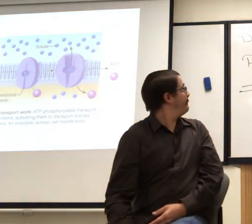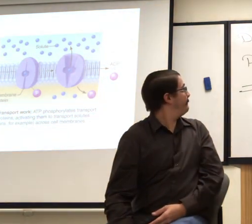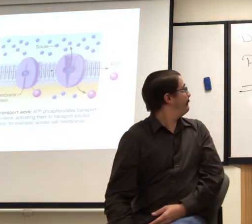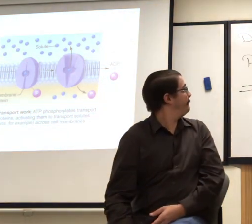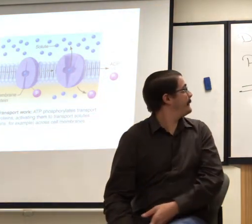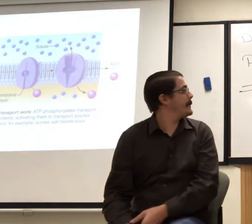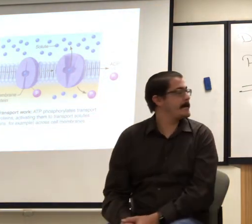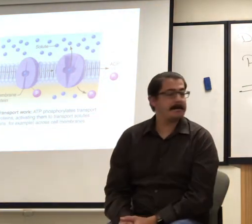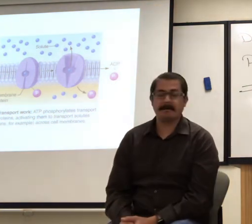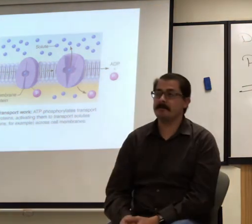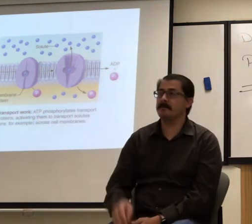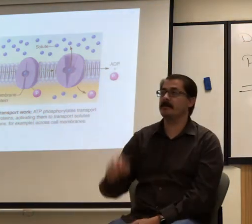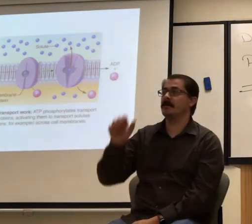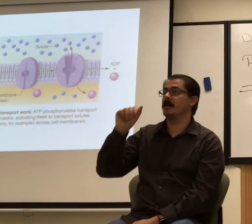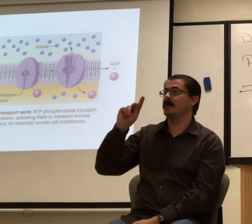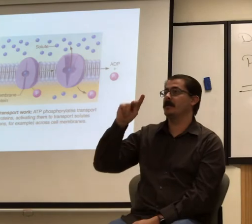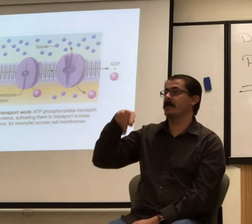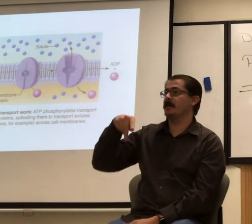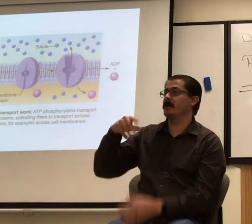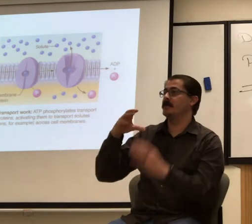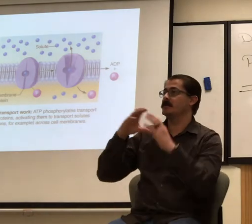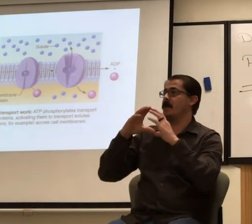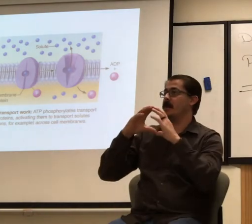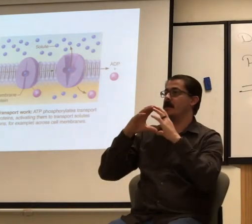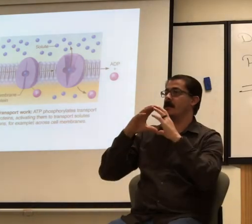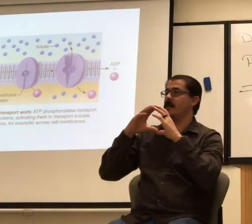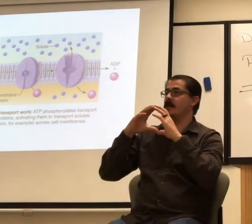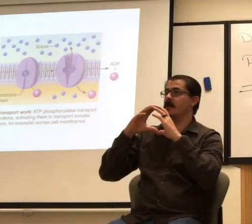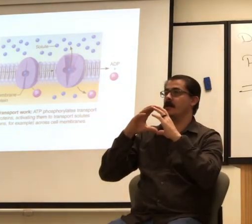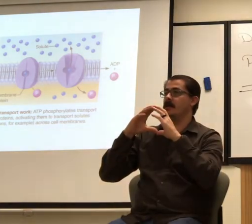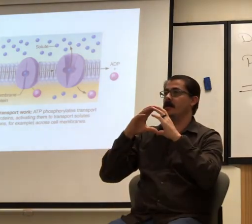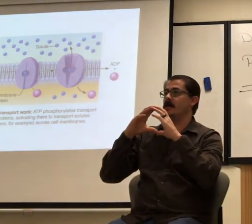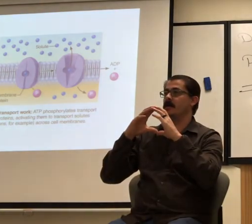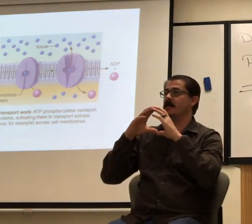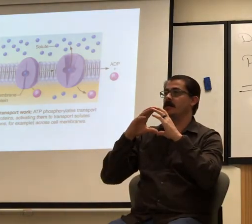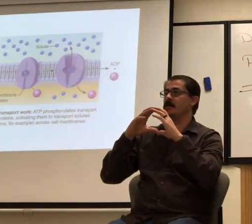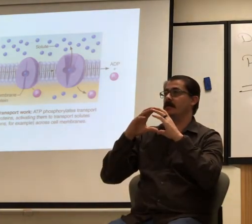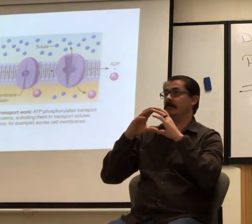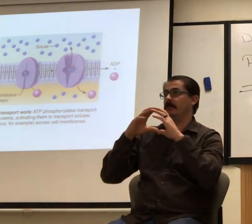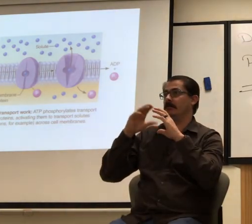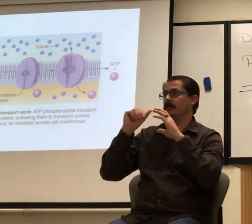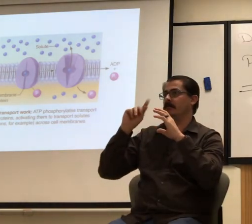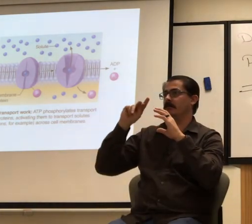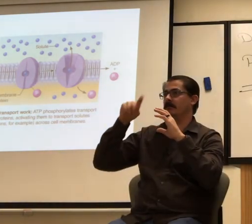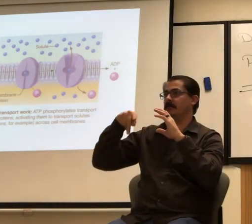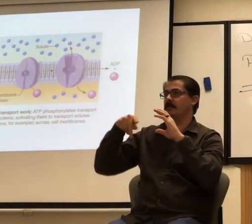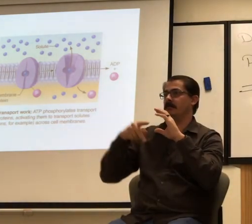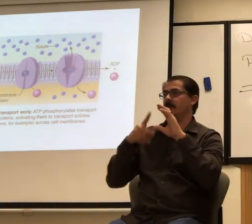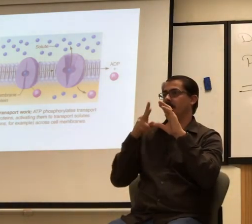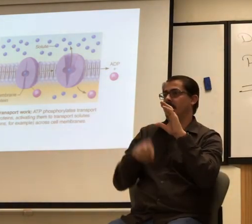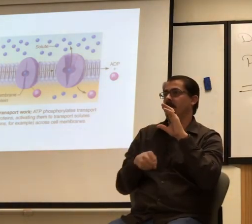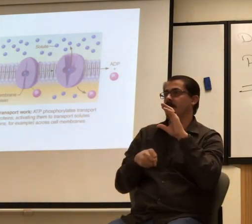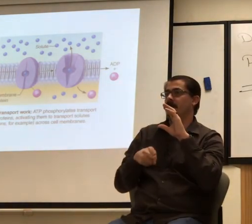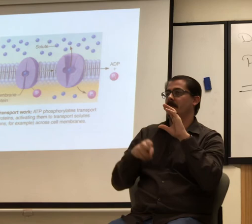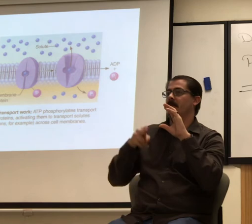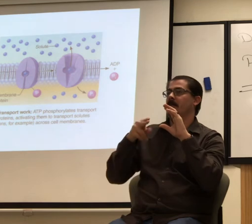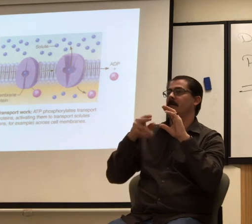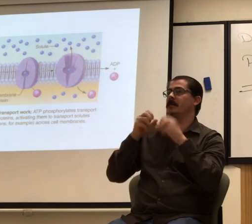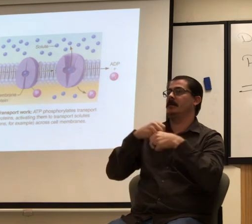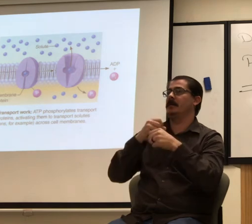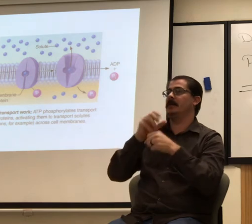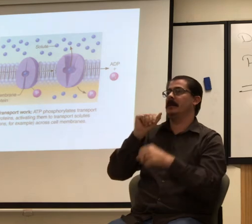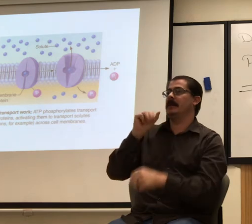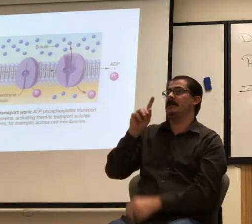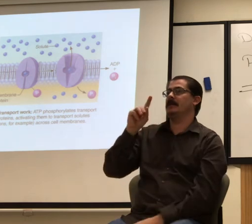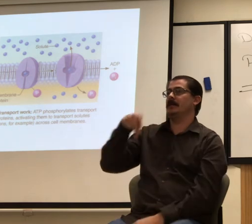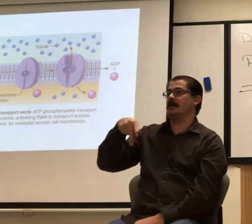and the cell can take that and just kind of cleave it off, forming ADP plus an inorganic phosphate.